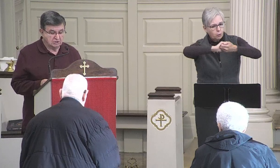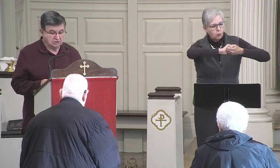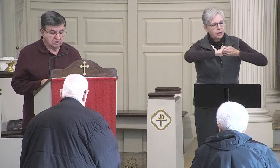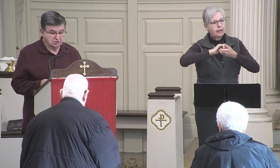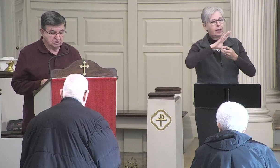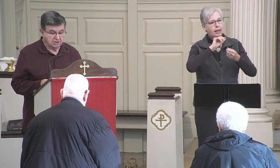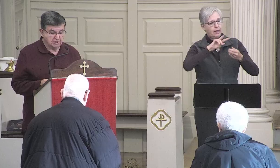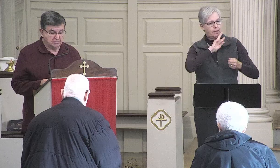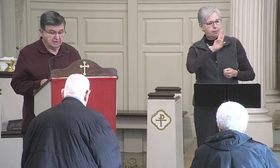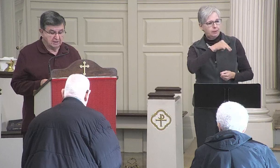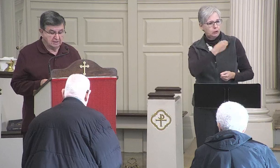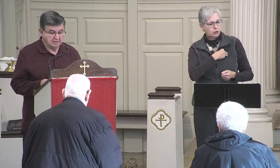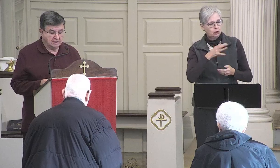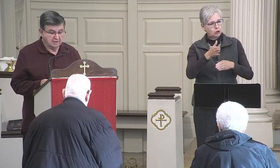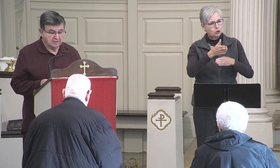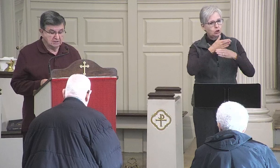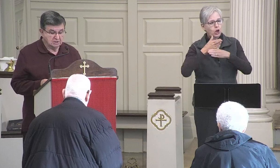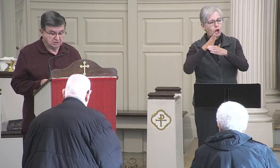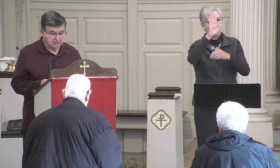the mission